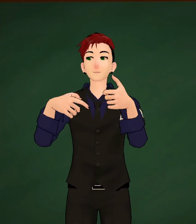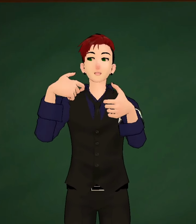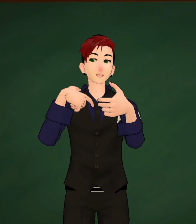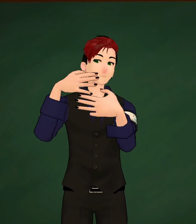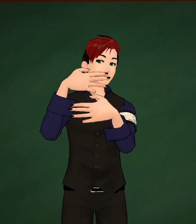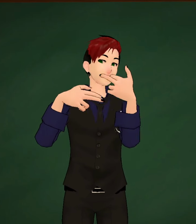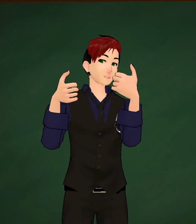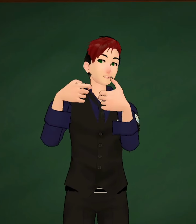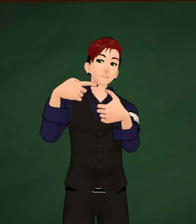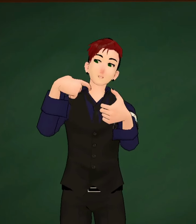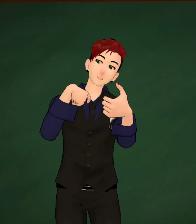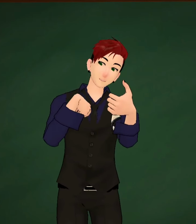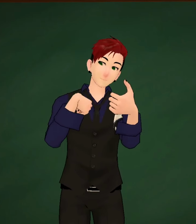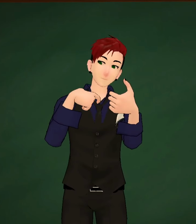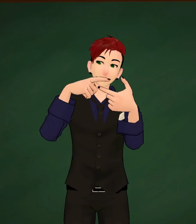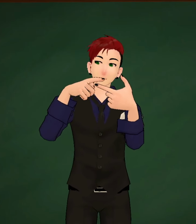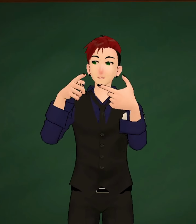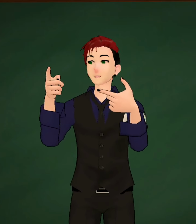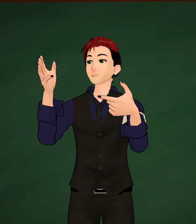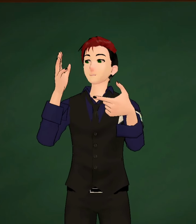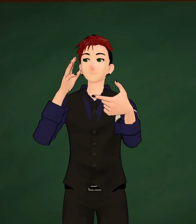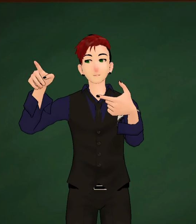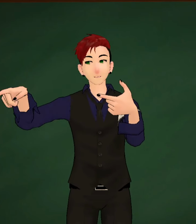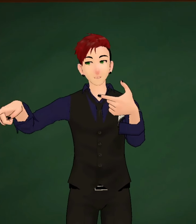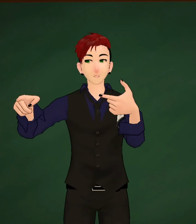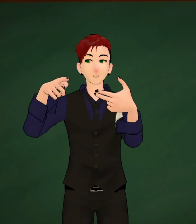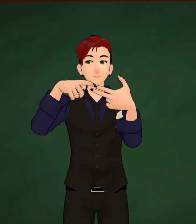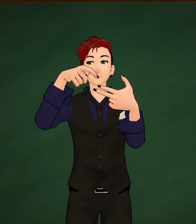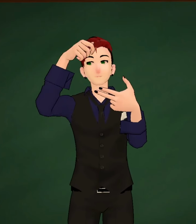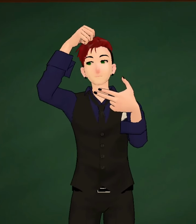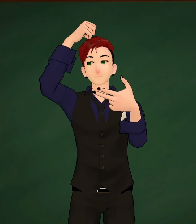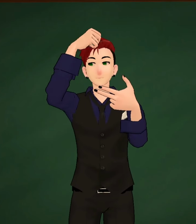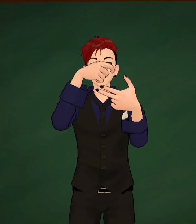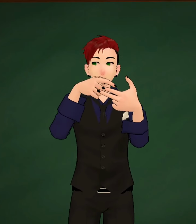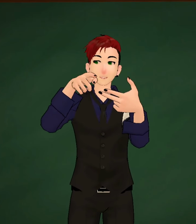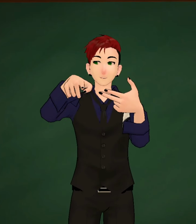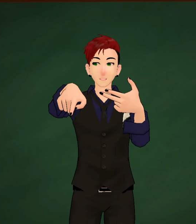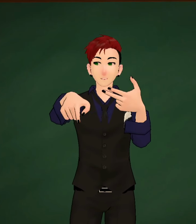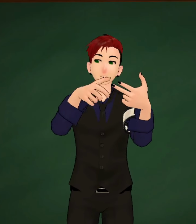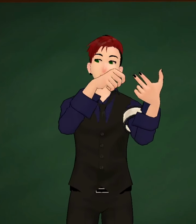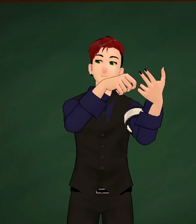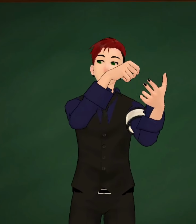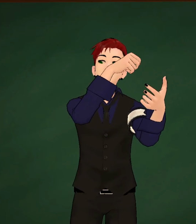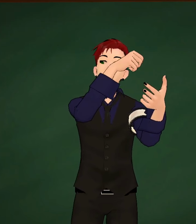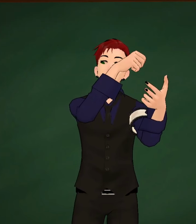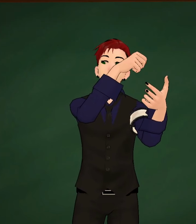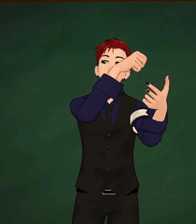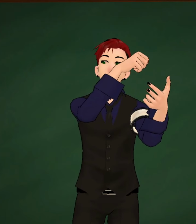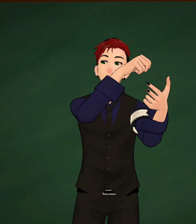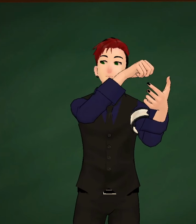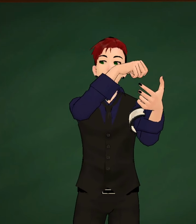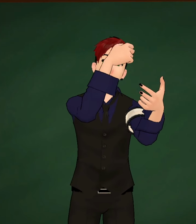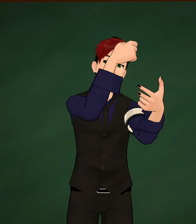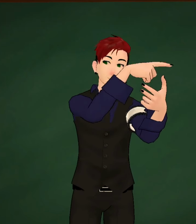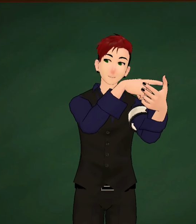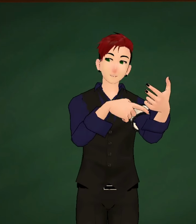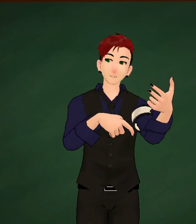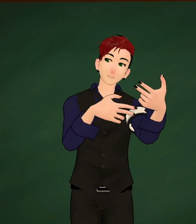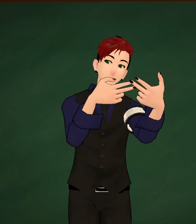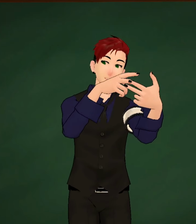about, I was hanging out with, it was me, my mom, my brother, and my other brother, because I have 2